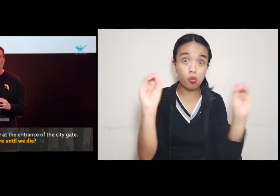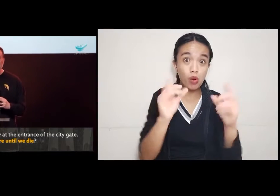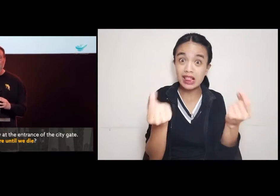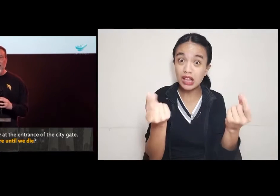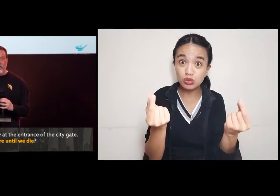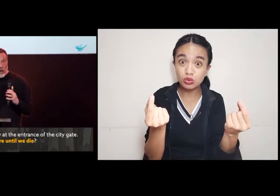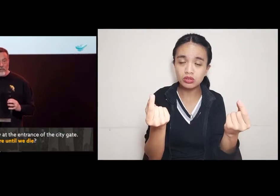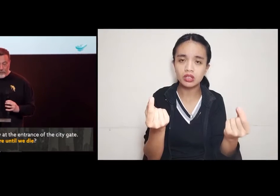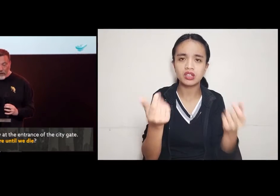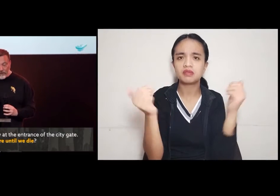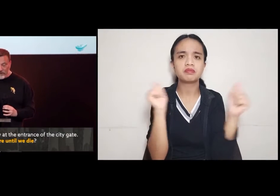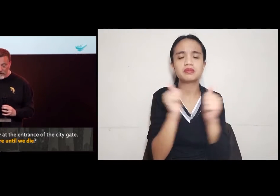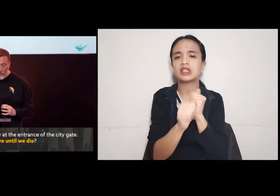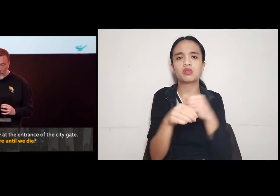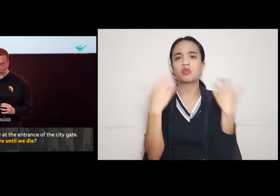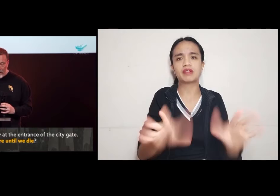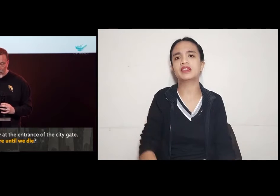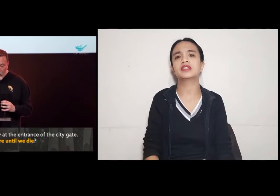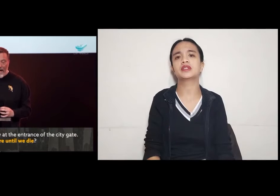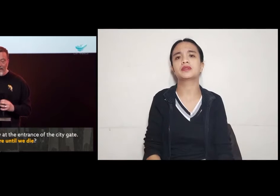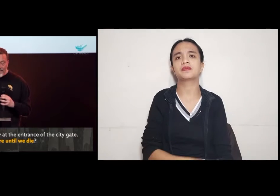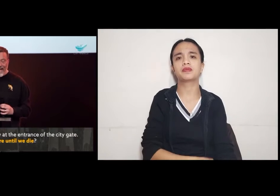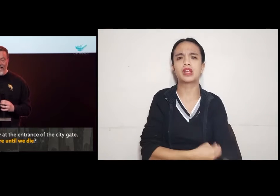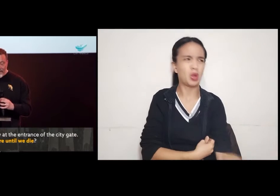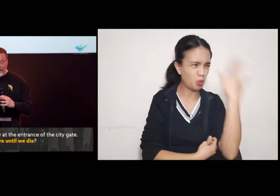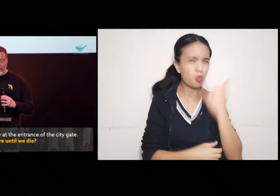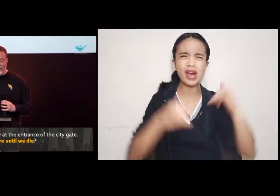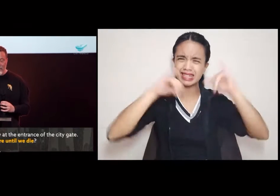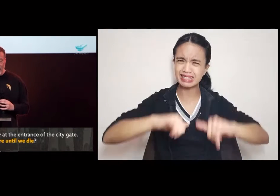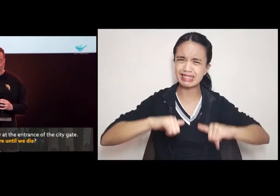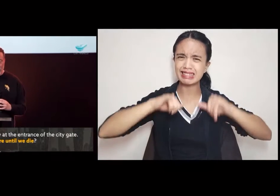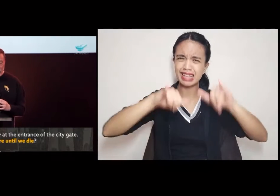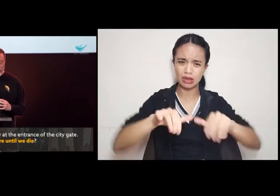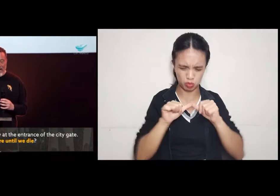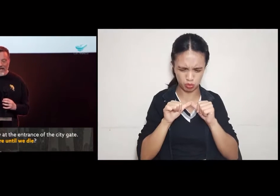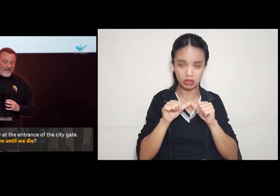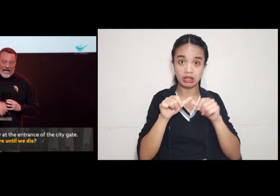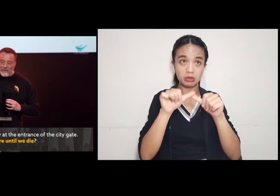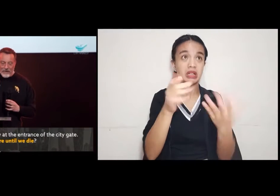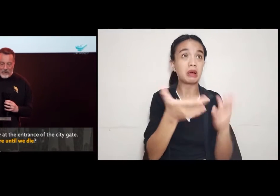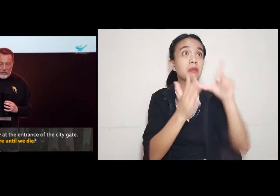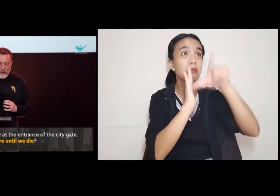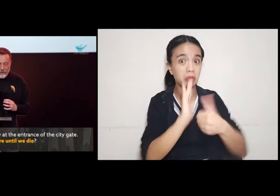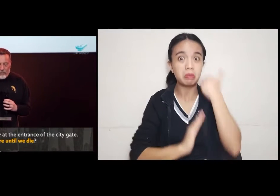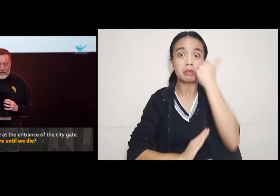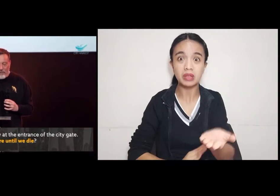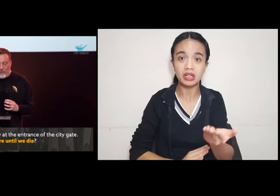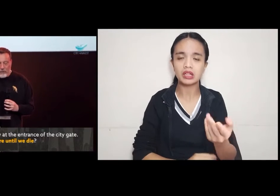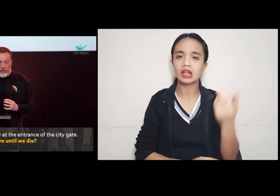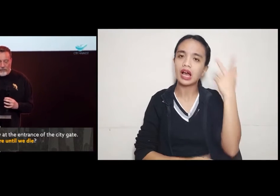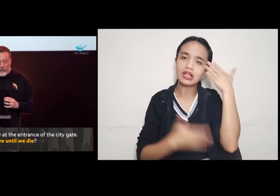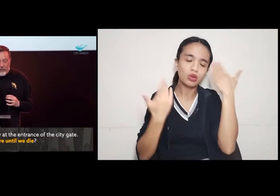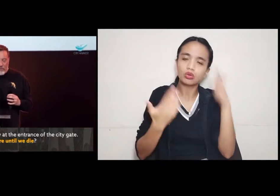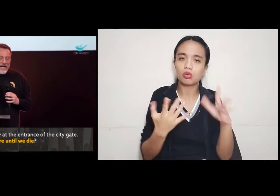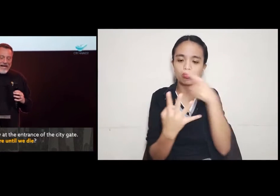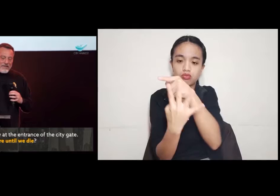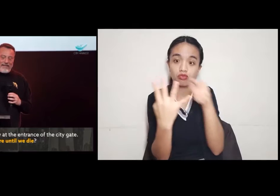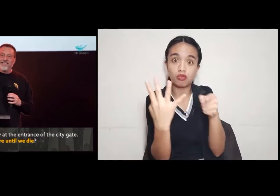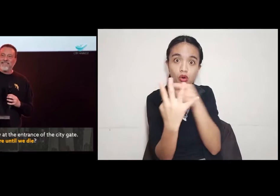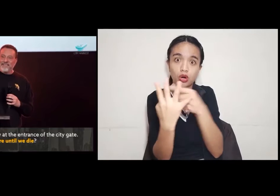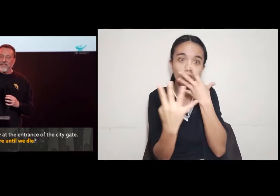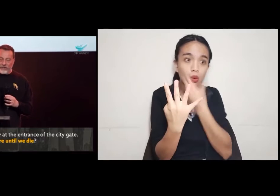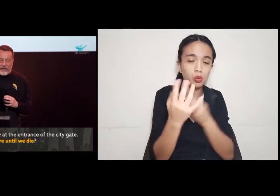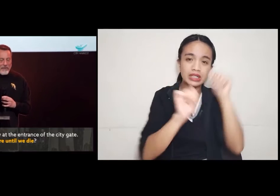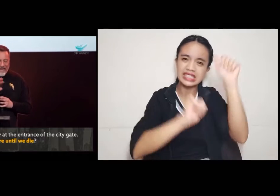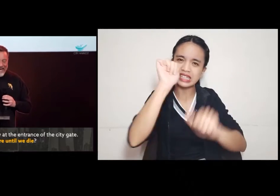nothing, it's over for us. Why stay here until we die? Now, I'm not sure which one of the 4 of them